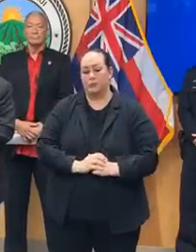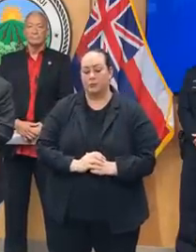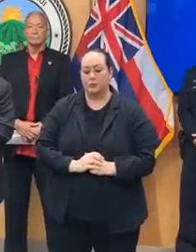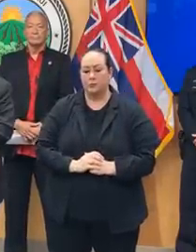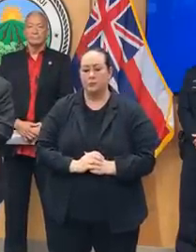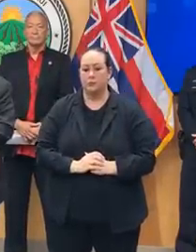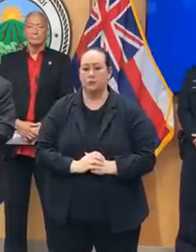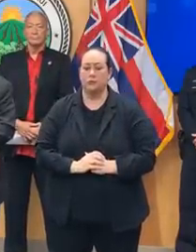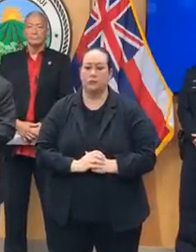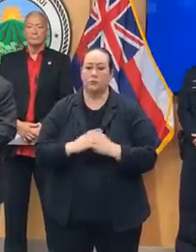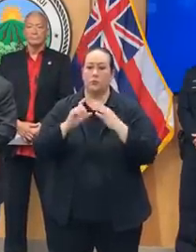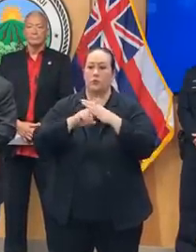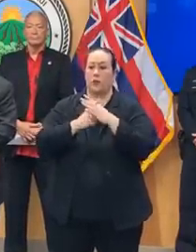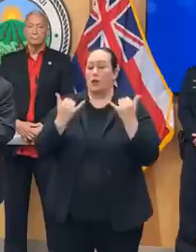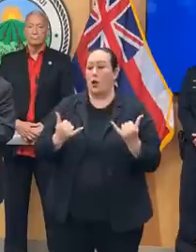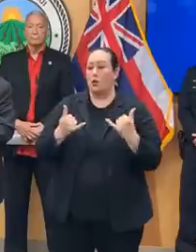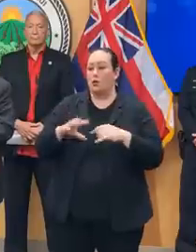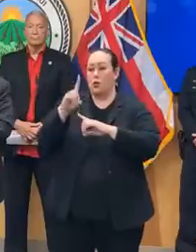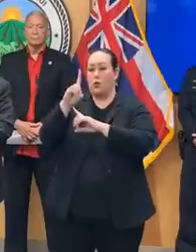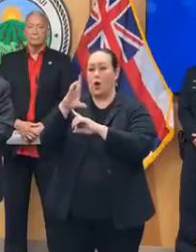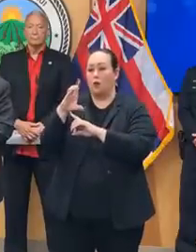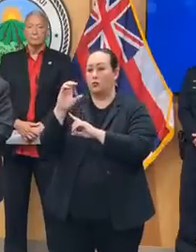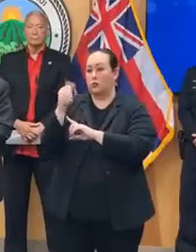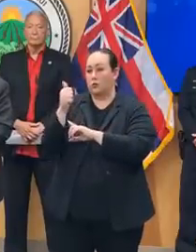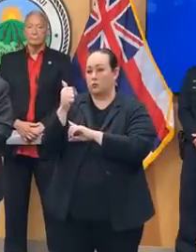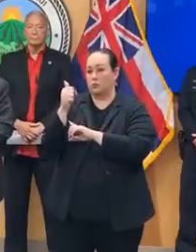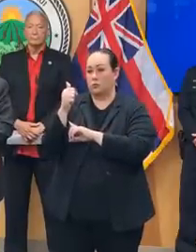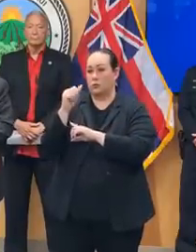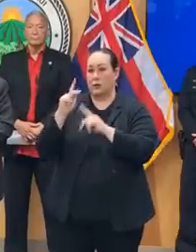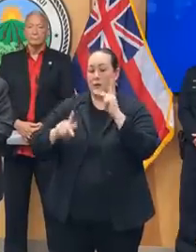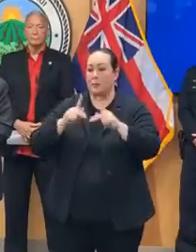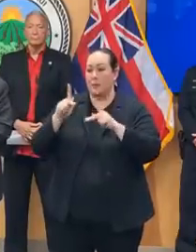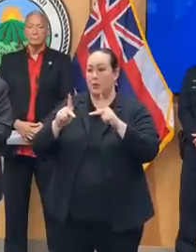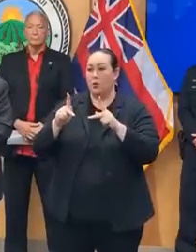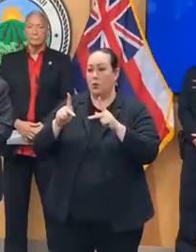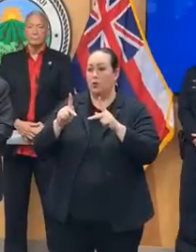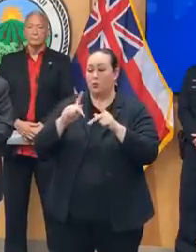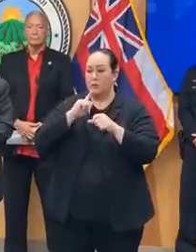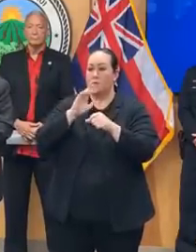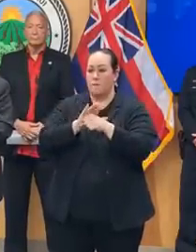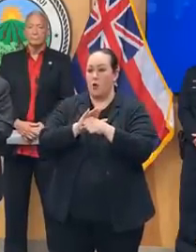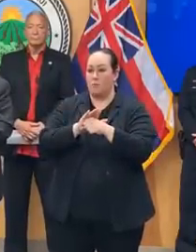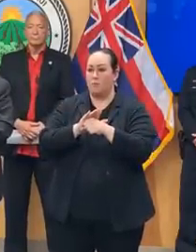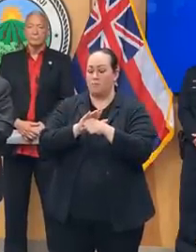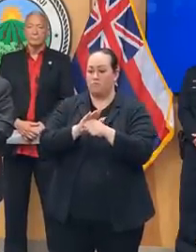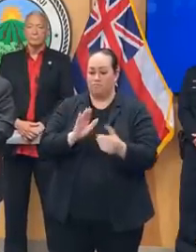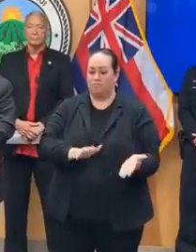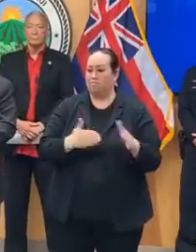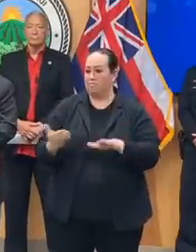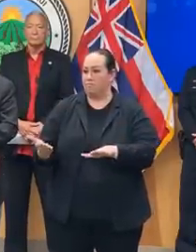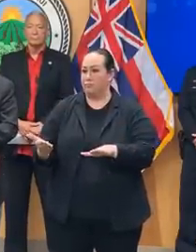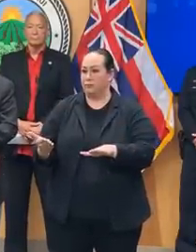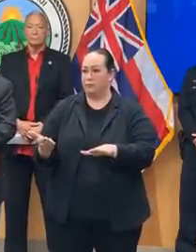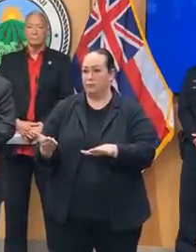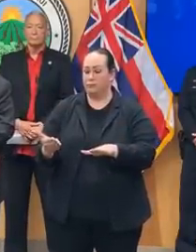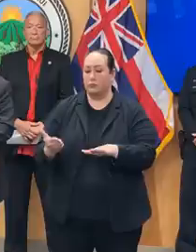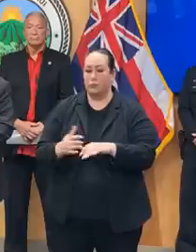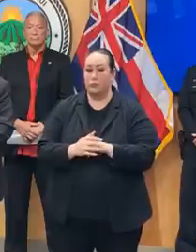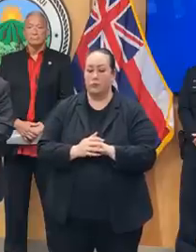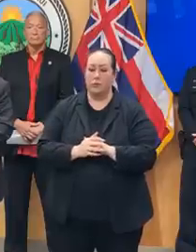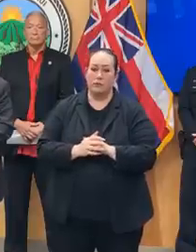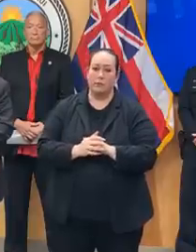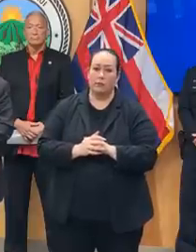where we are in general. 110 individuals have been confirmed deceased. We'll get some details about this